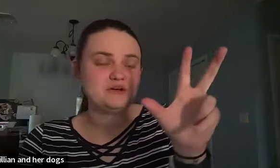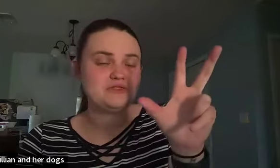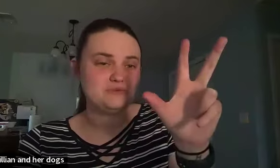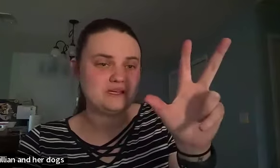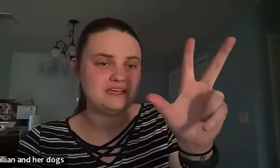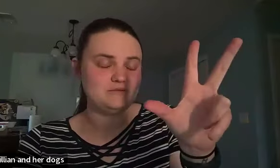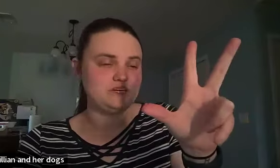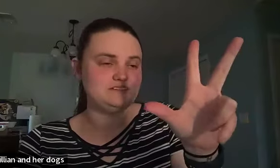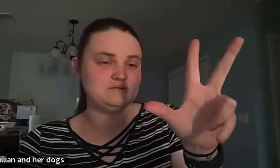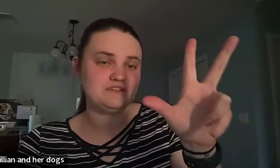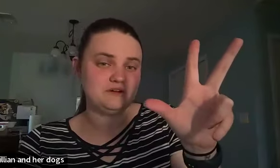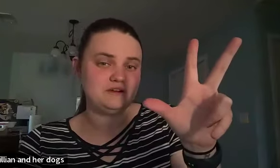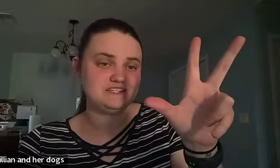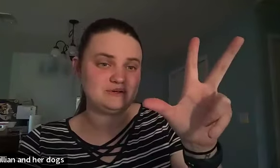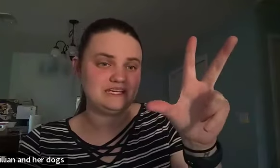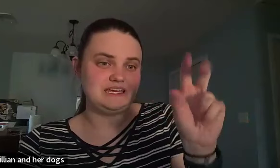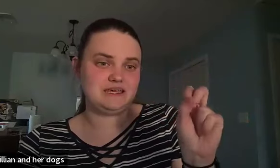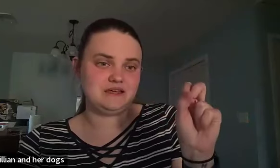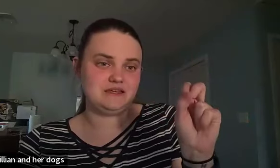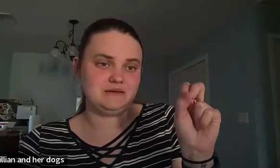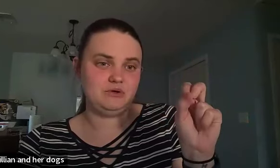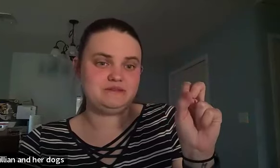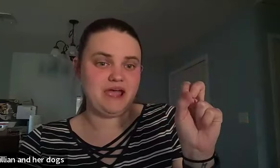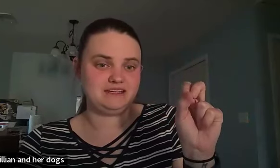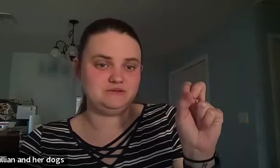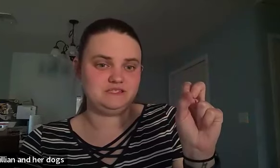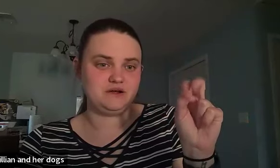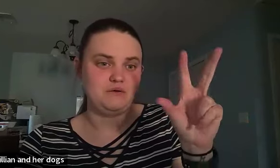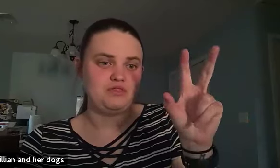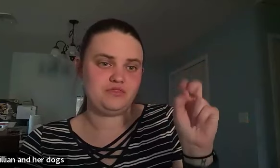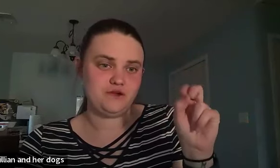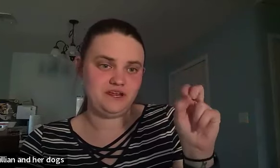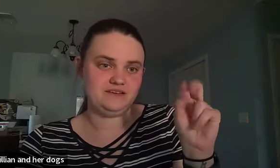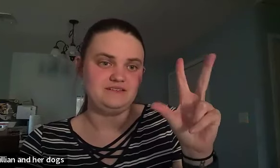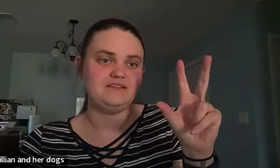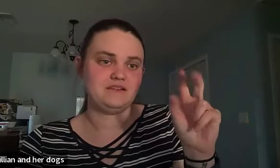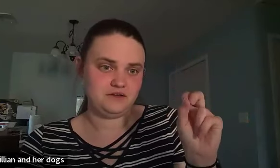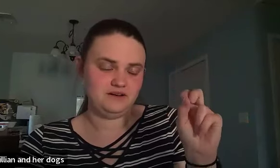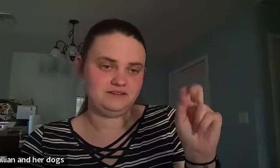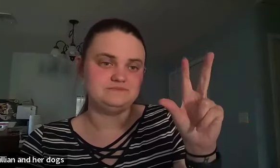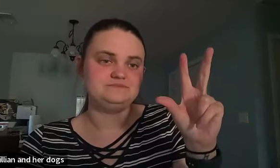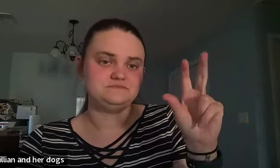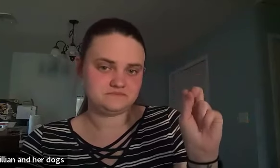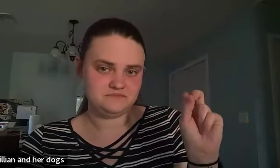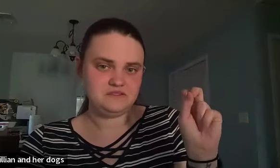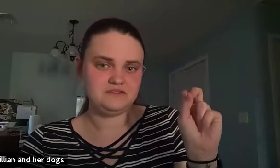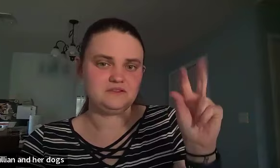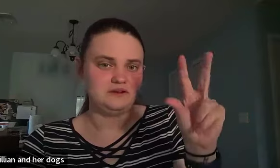So what you do with the 30 is 3 and pull it back into a 0. 30, 30,